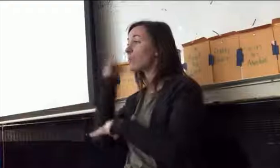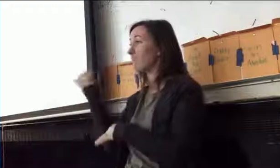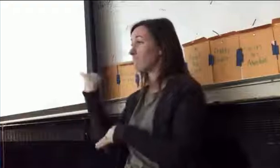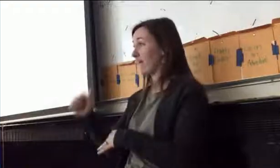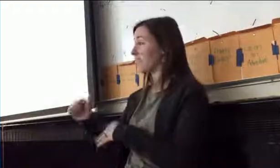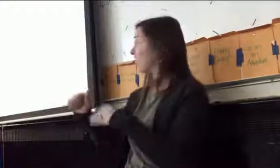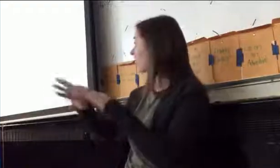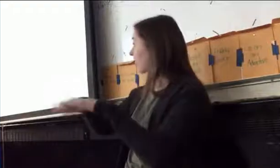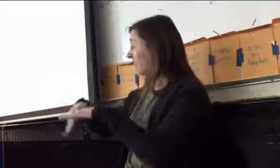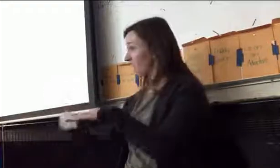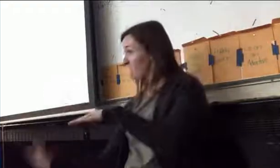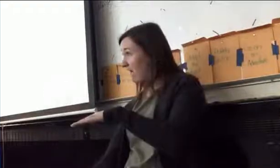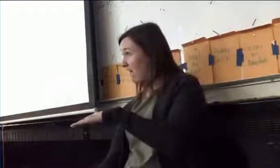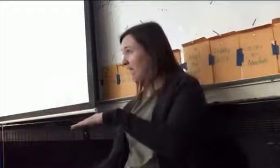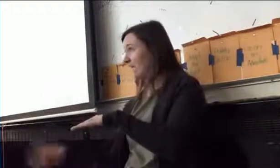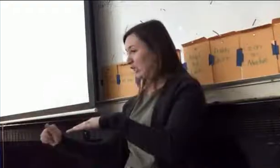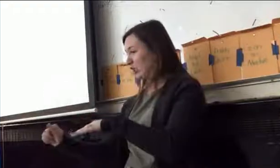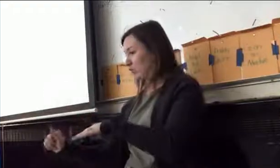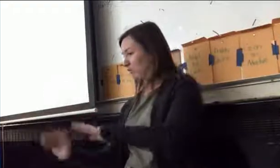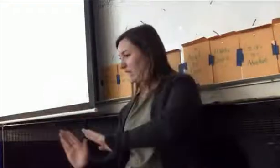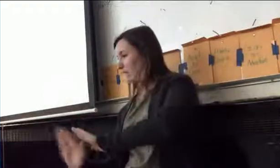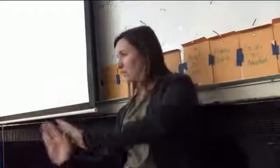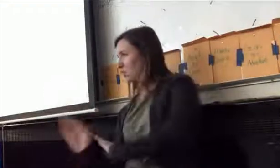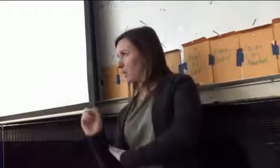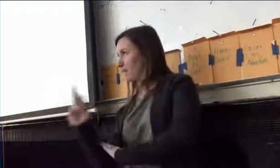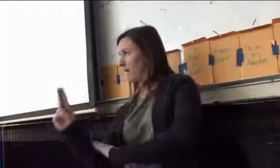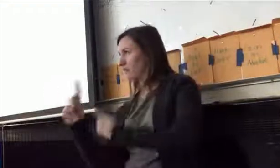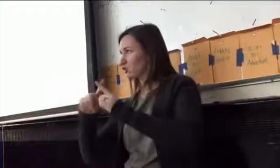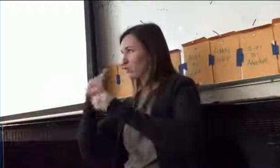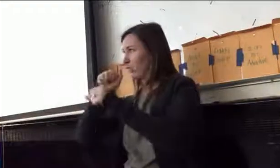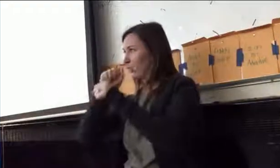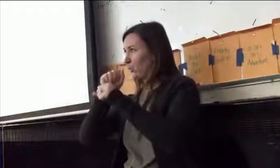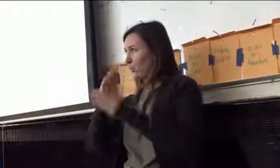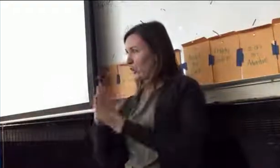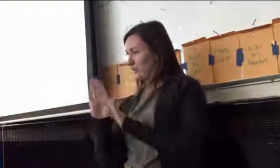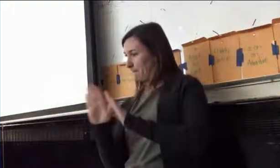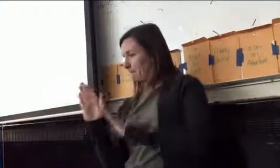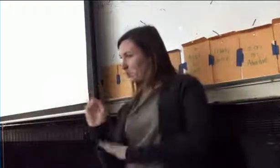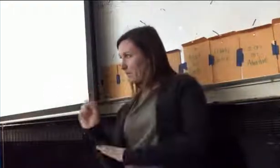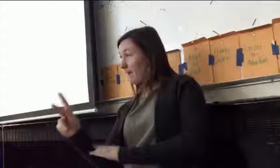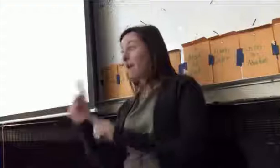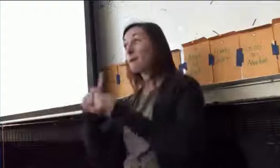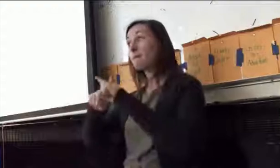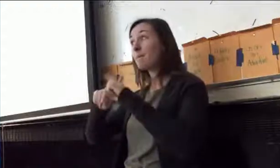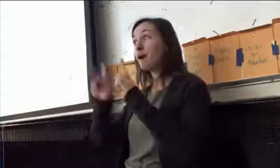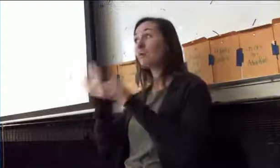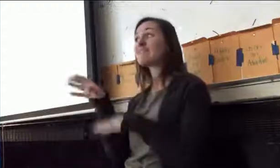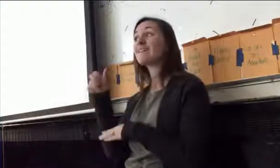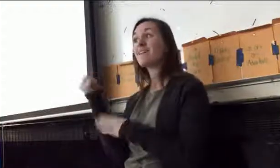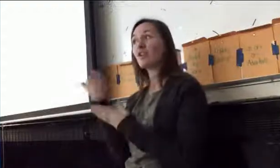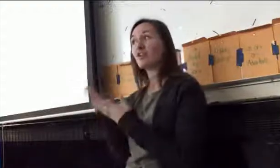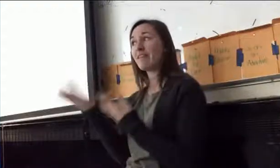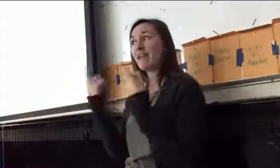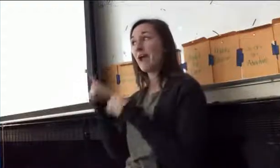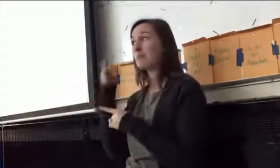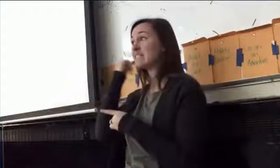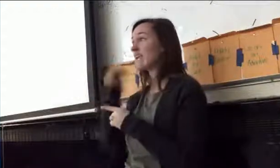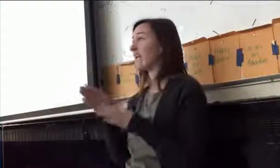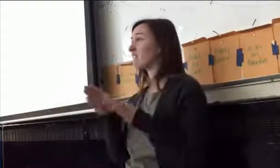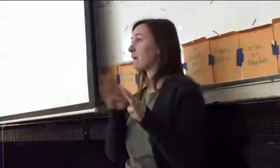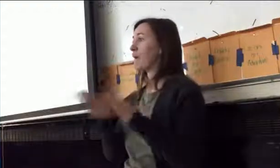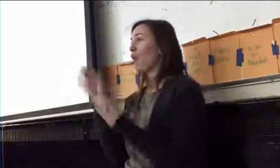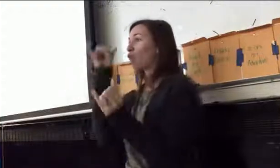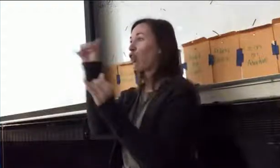fall over here, he could push it back towards these people right here. However, what's another thing happens? If these people misbehave, what's going to